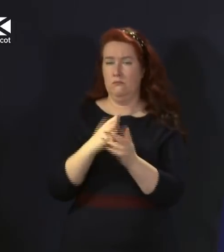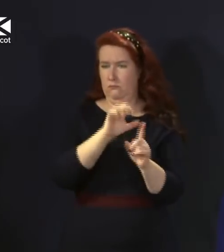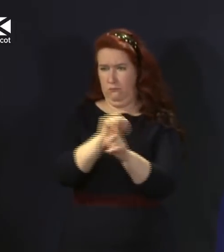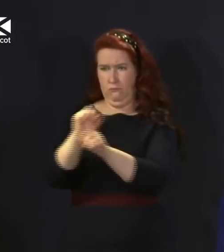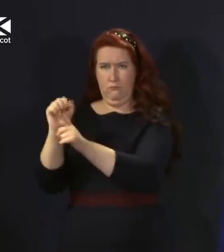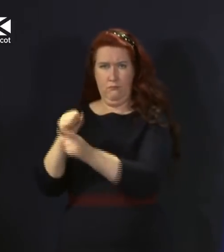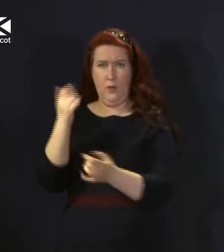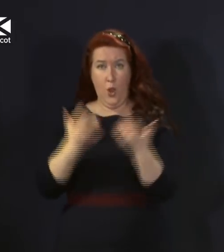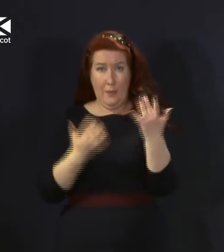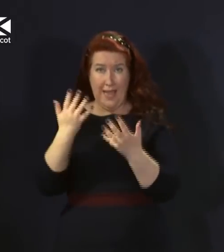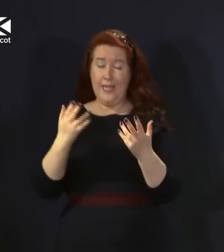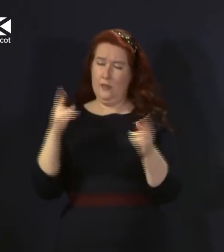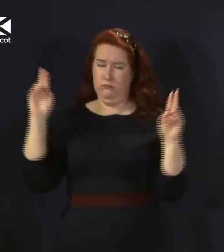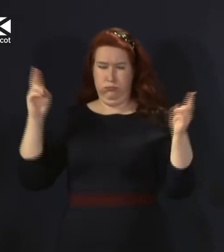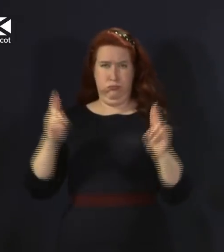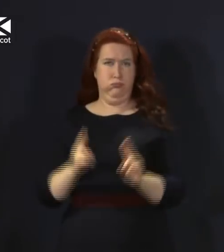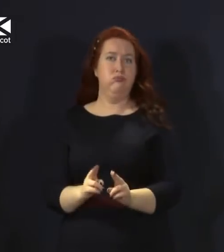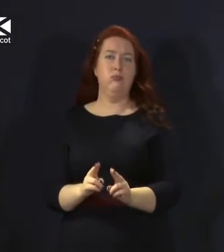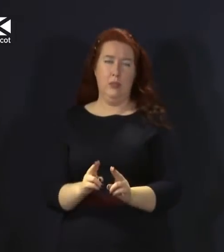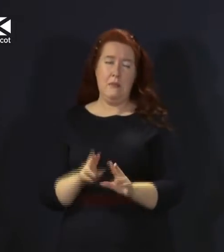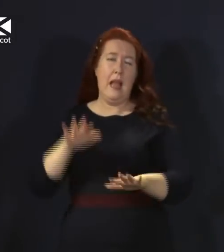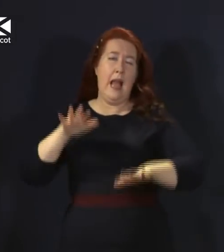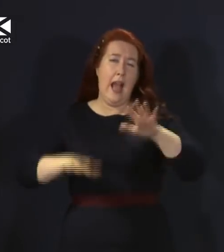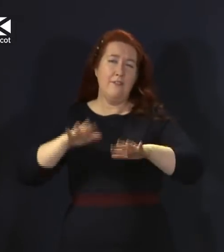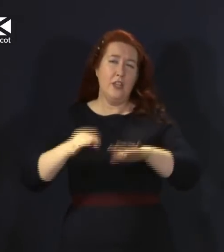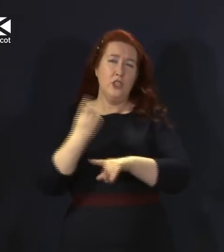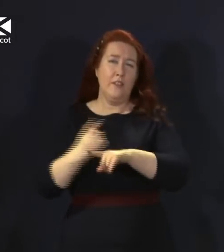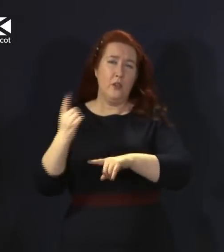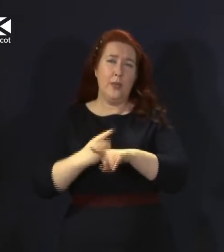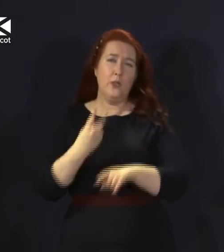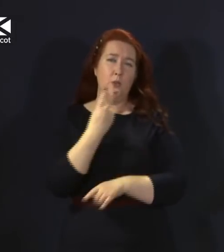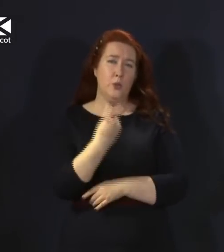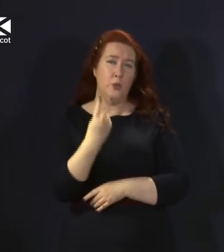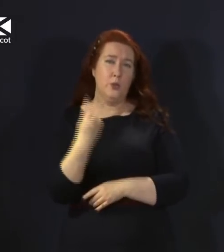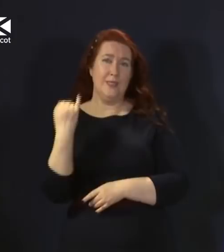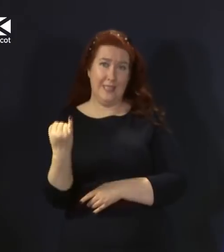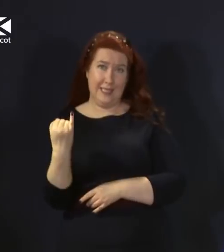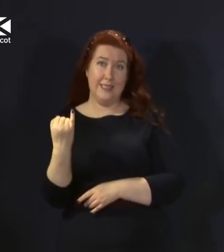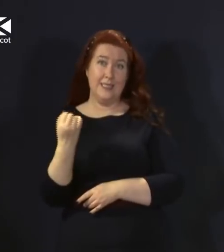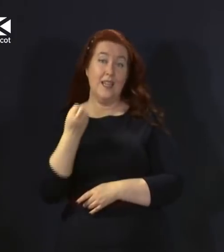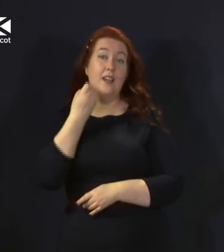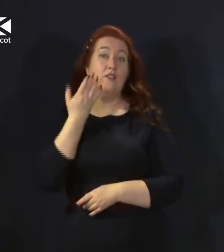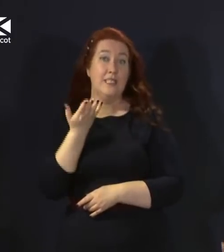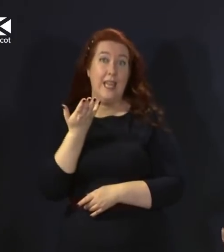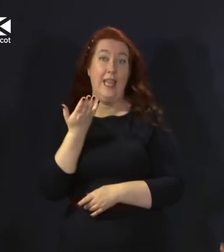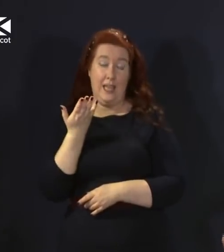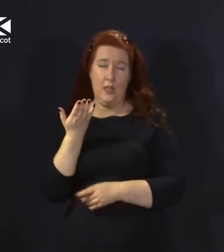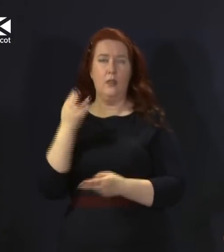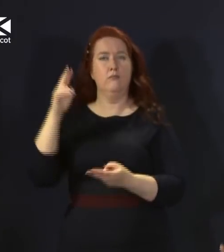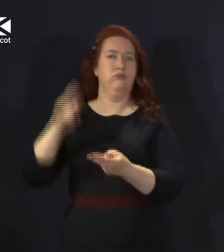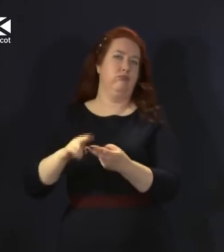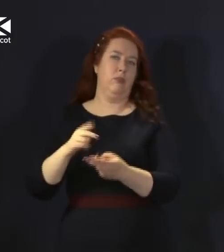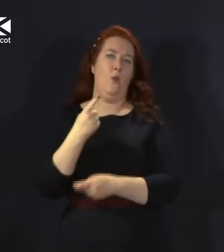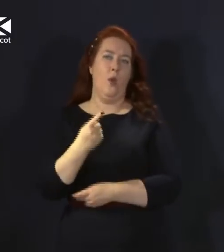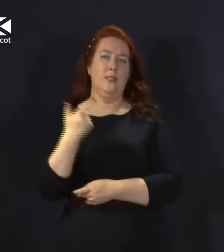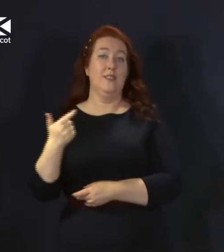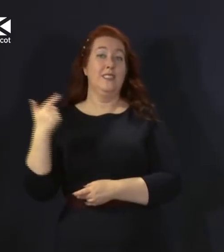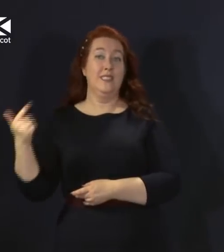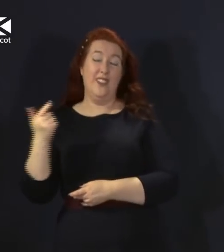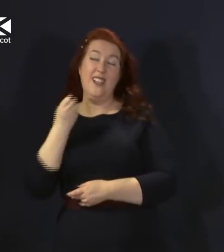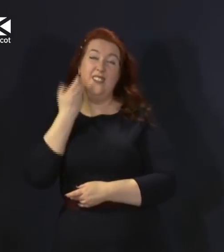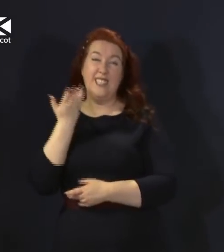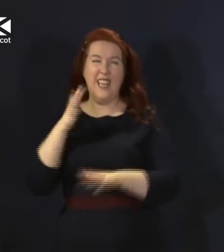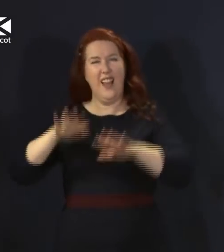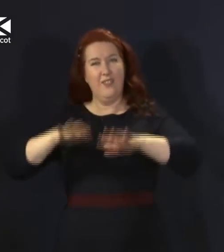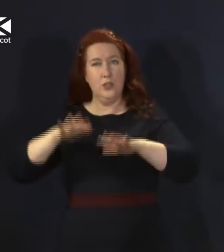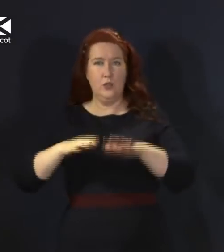to fall from an average of 226 new cases a day to 177 new cases a day